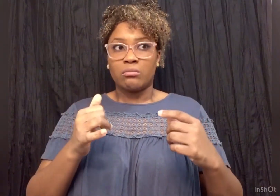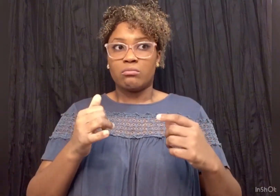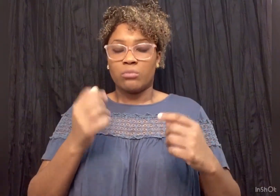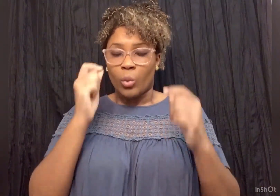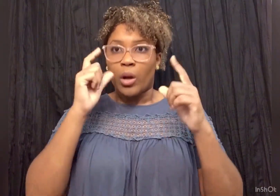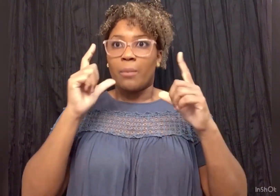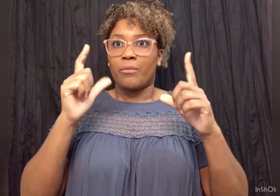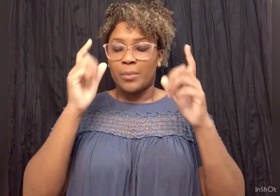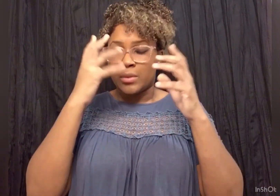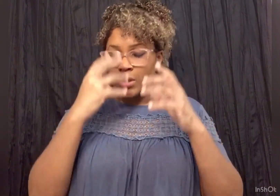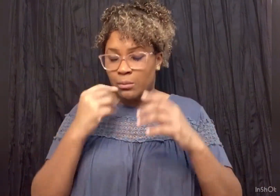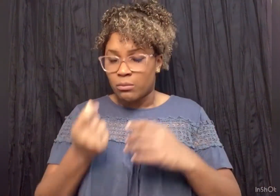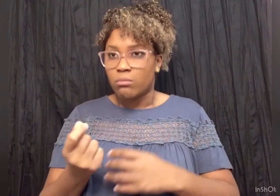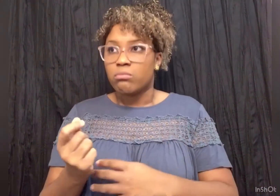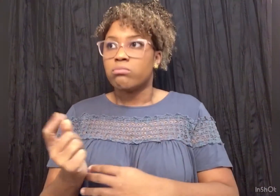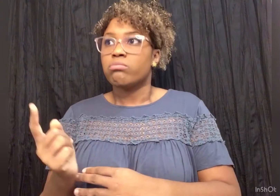left silently in every direction.